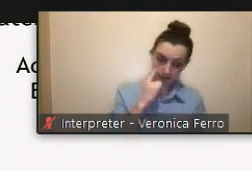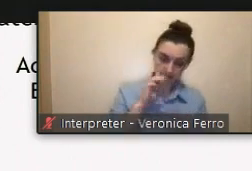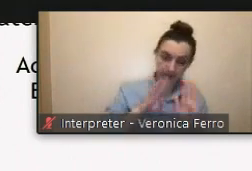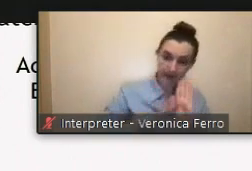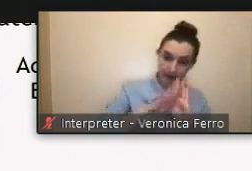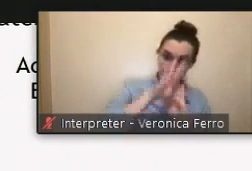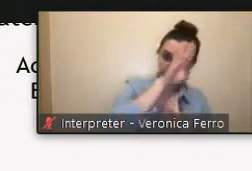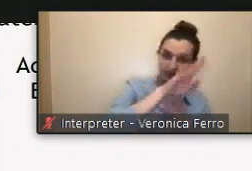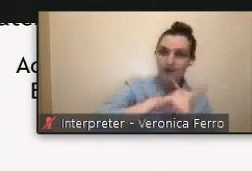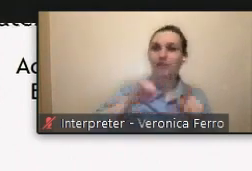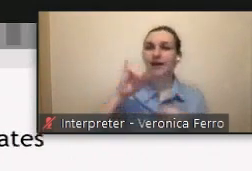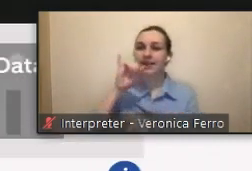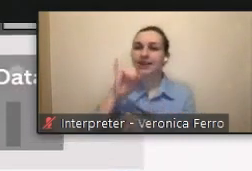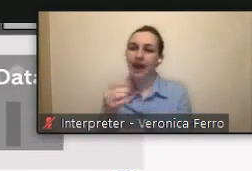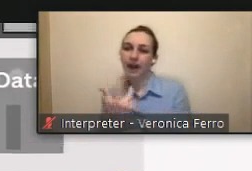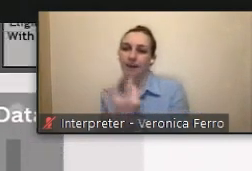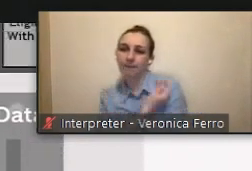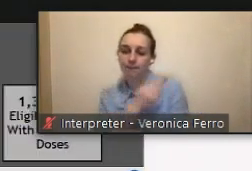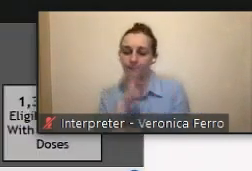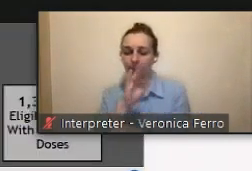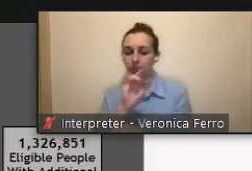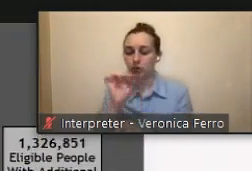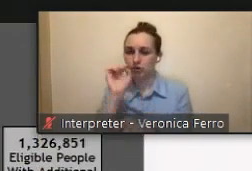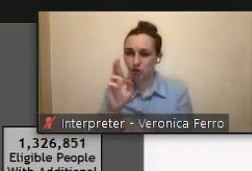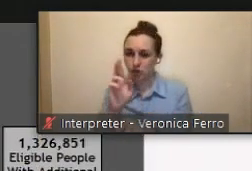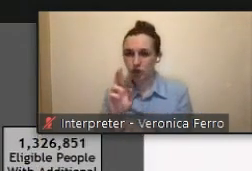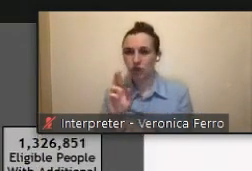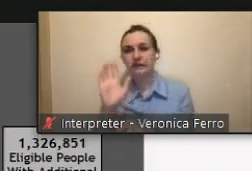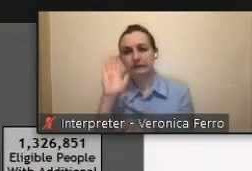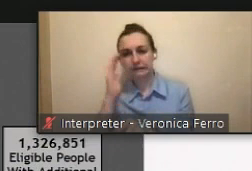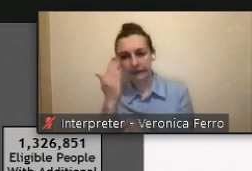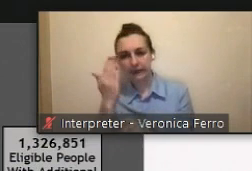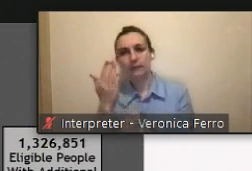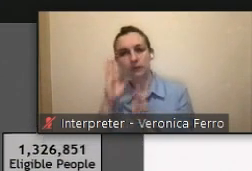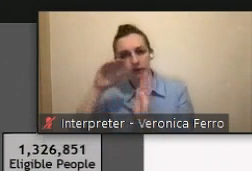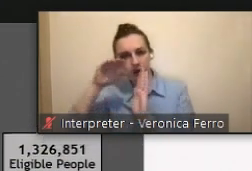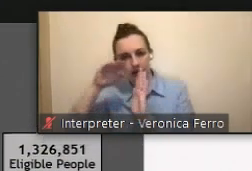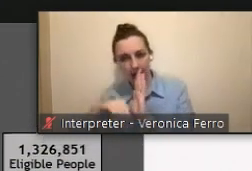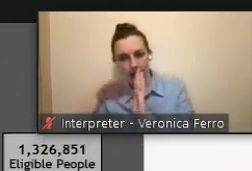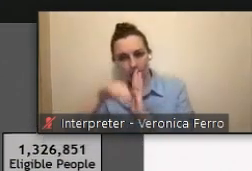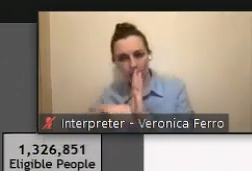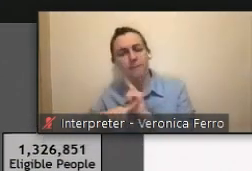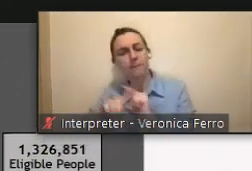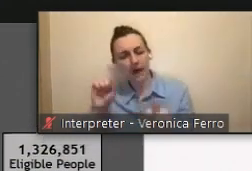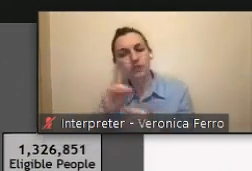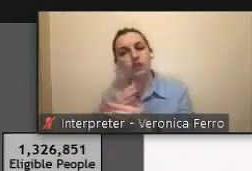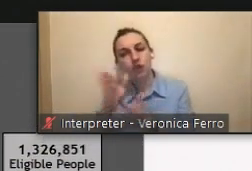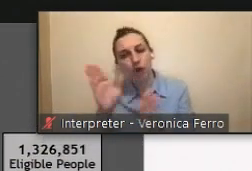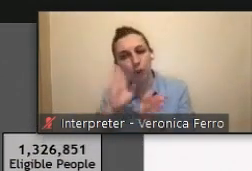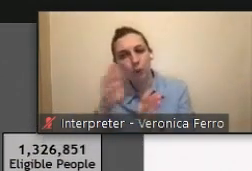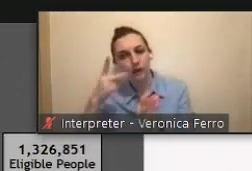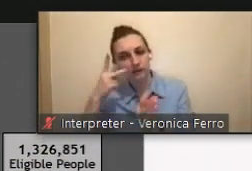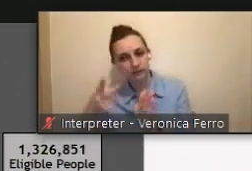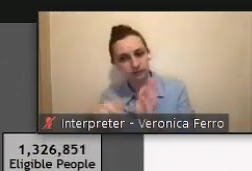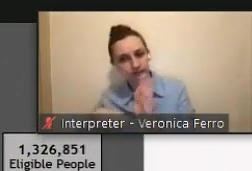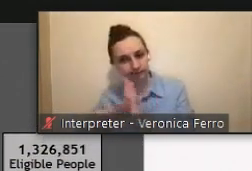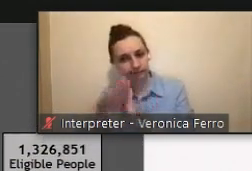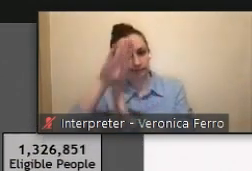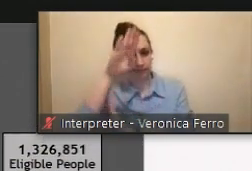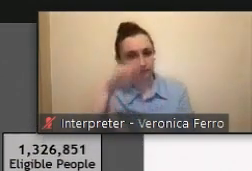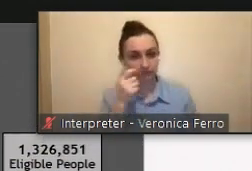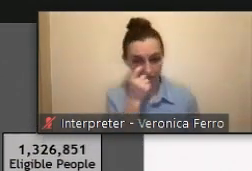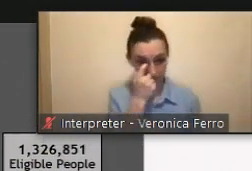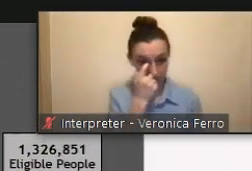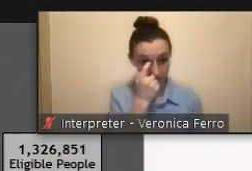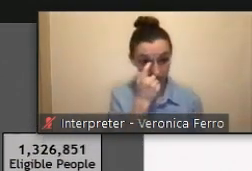expected. We should see a general rise upward. Second update that we have for you is in our vaccine administration section. We have